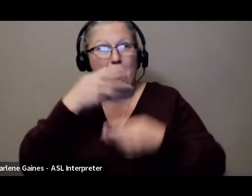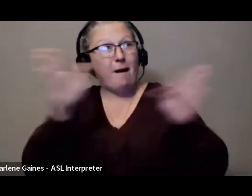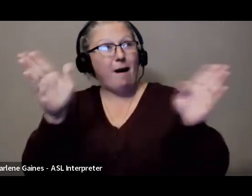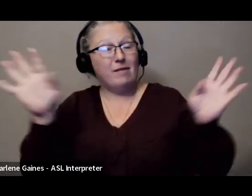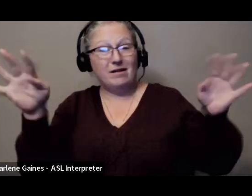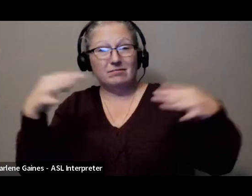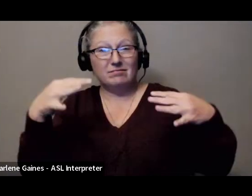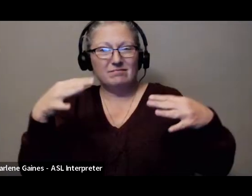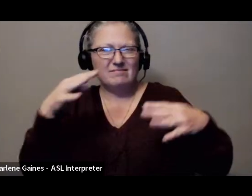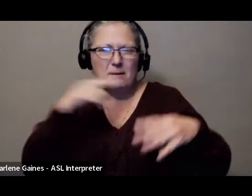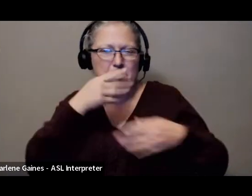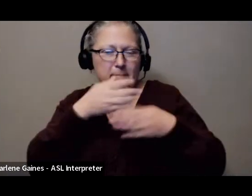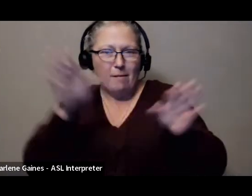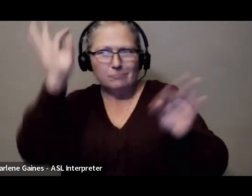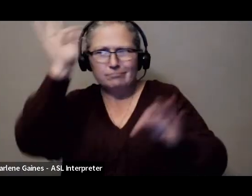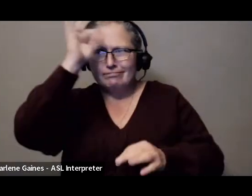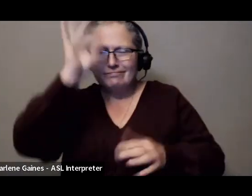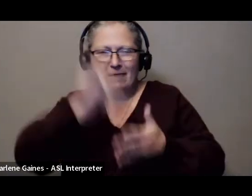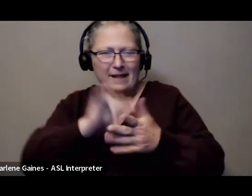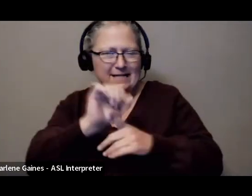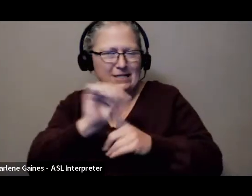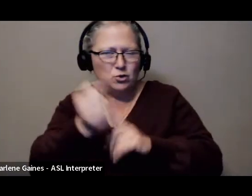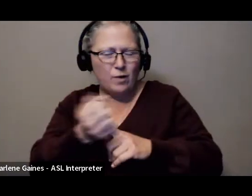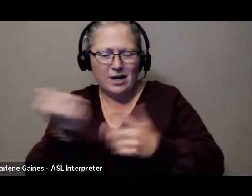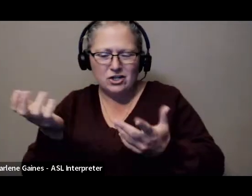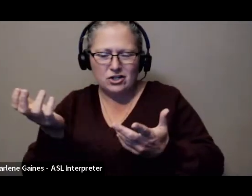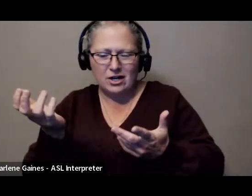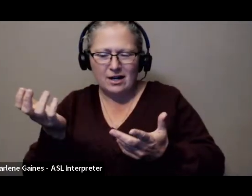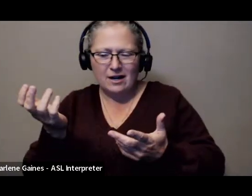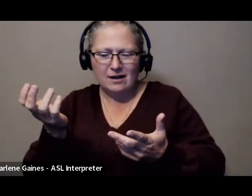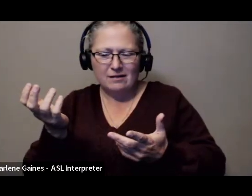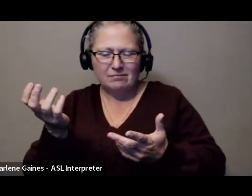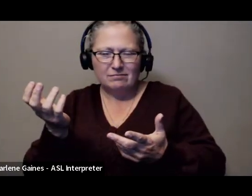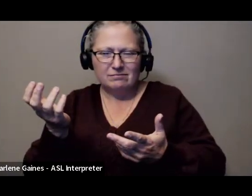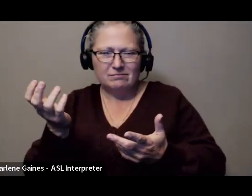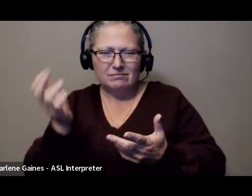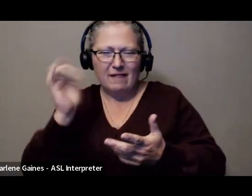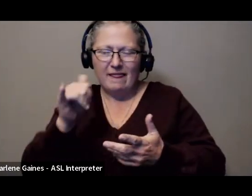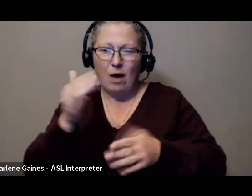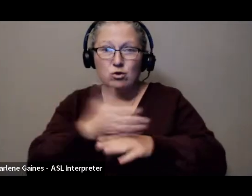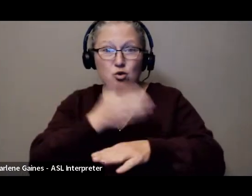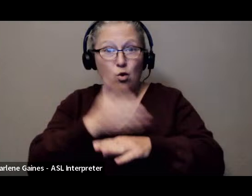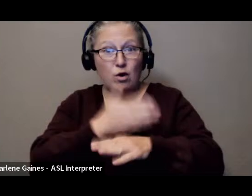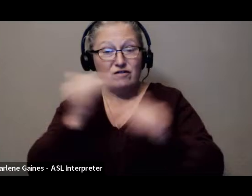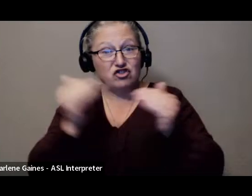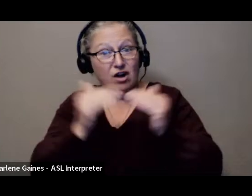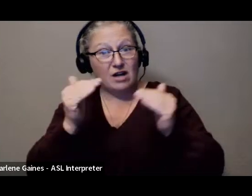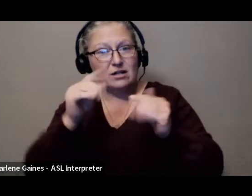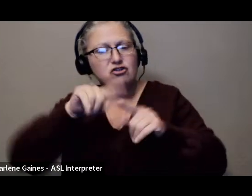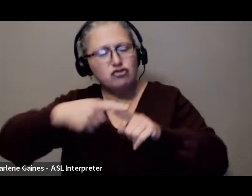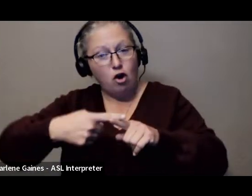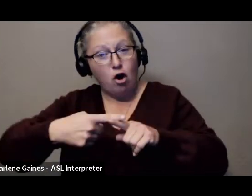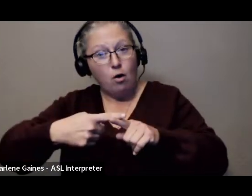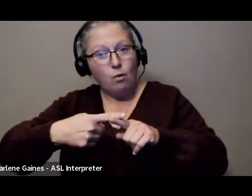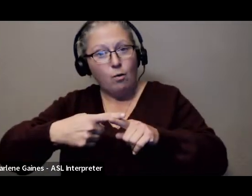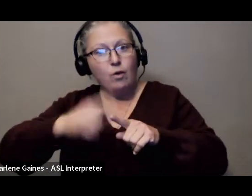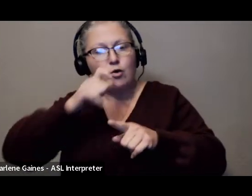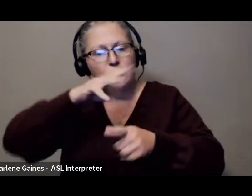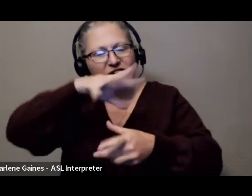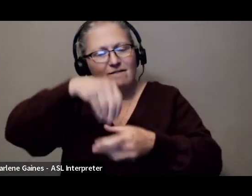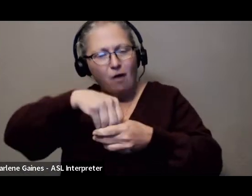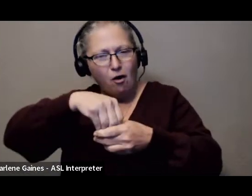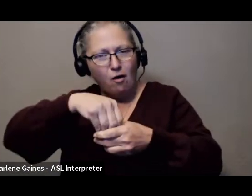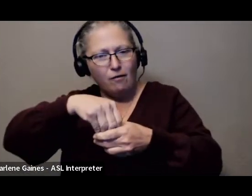The public was not aware of this situation. I think that restorative justice should start with the parties